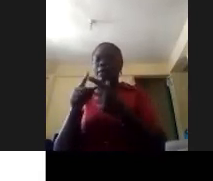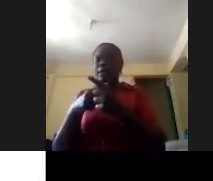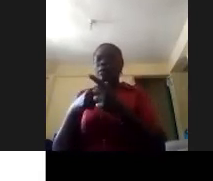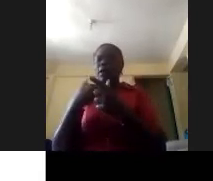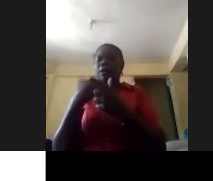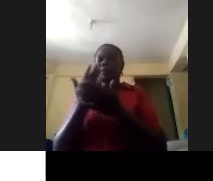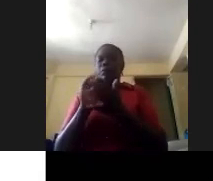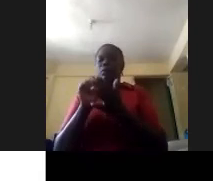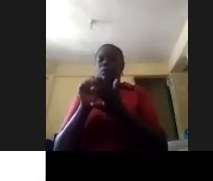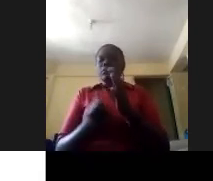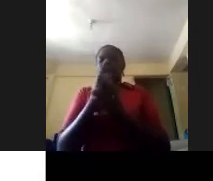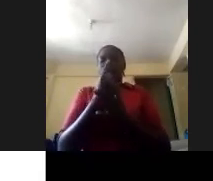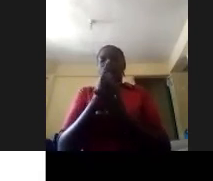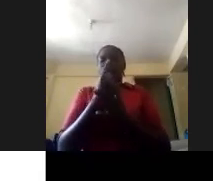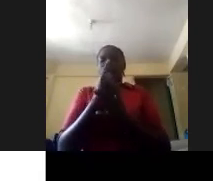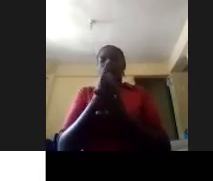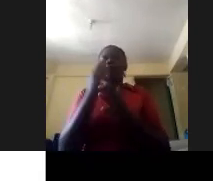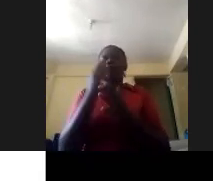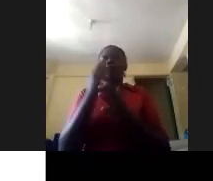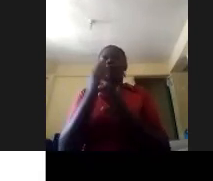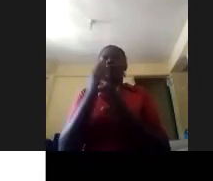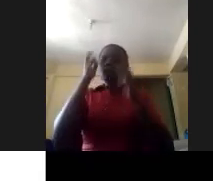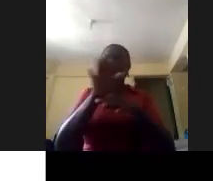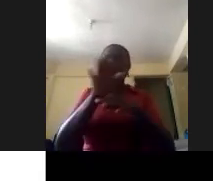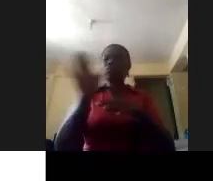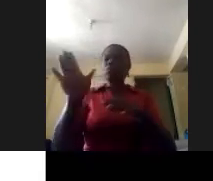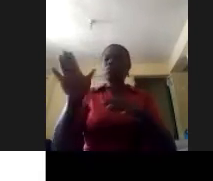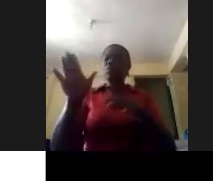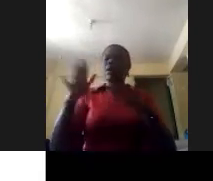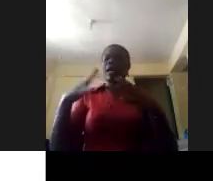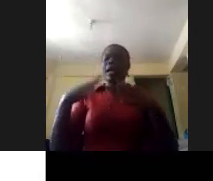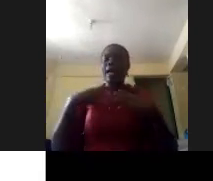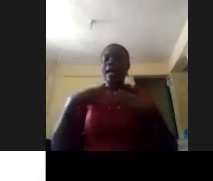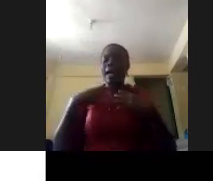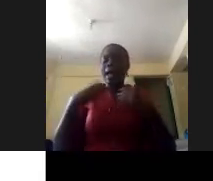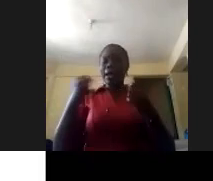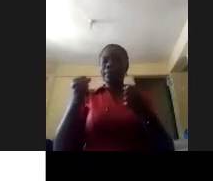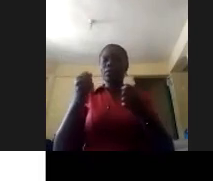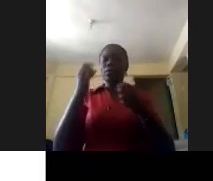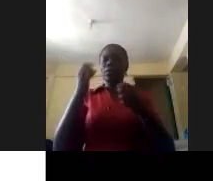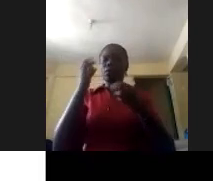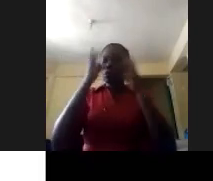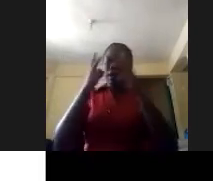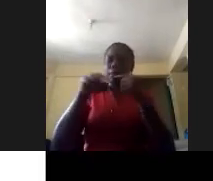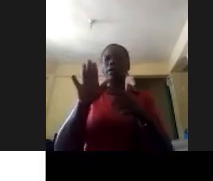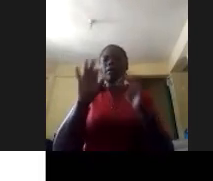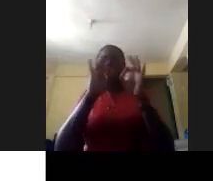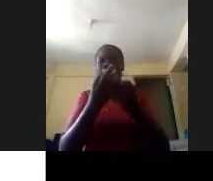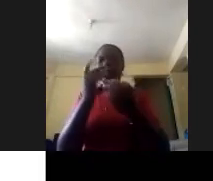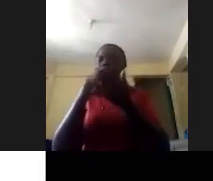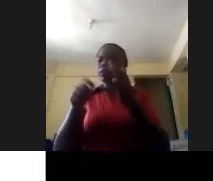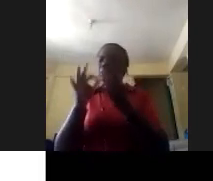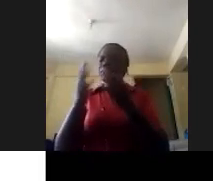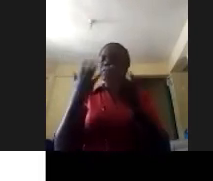up, and you start worrying about your health, maybe your family, maybe what am I going to do next? What if I don't finish this report? You